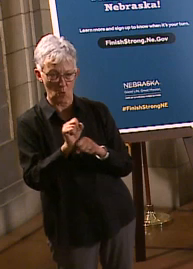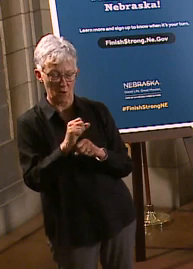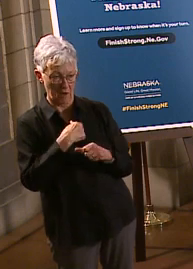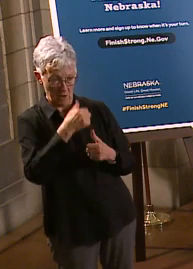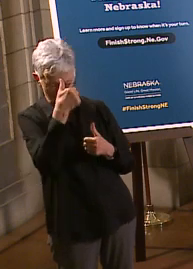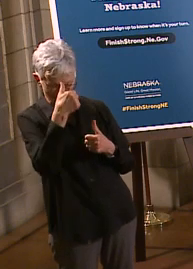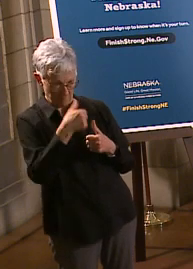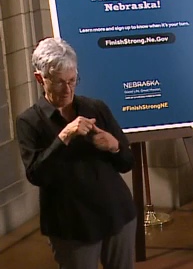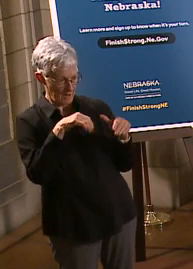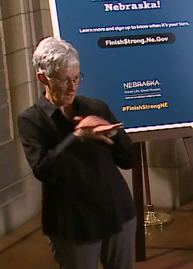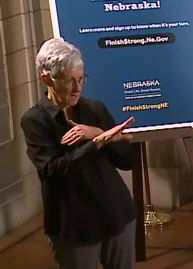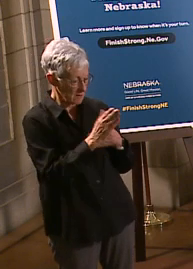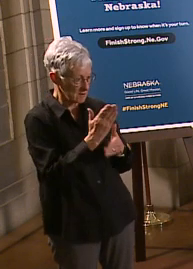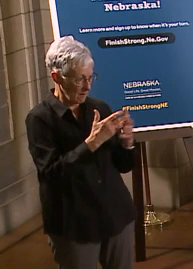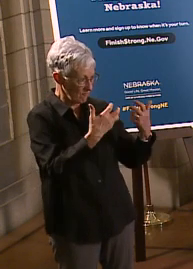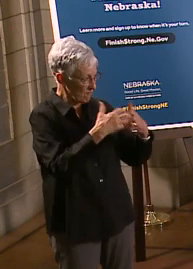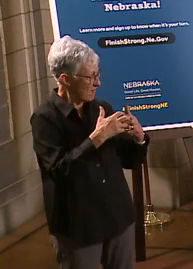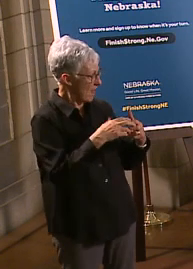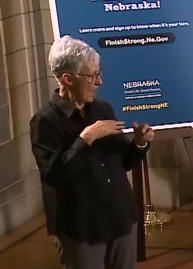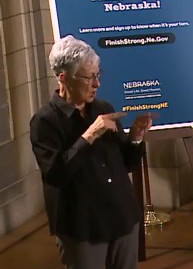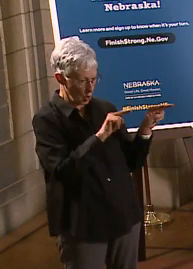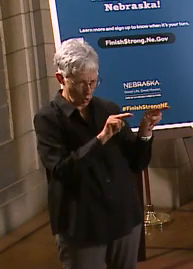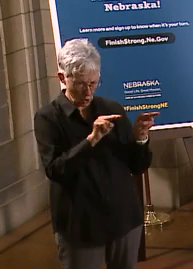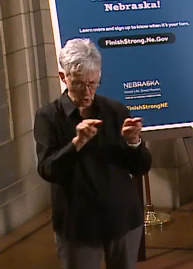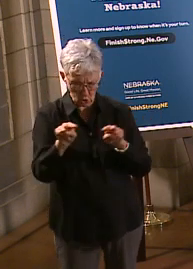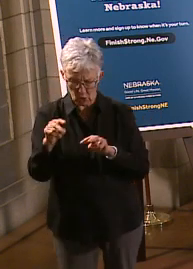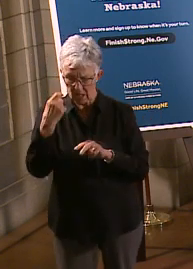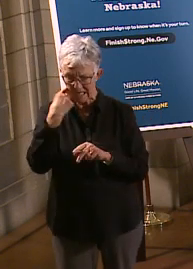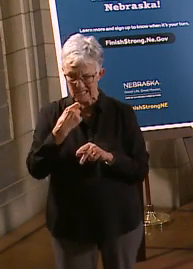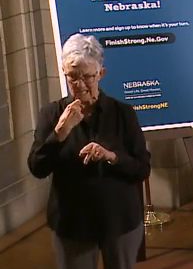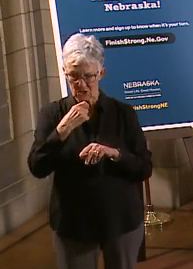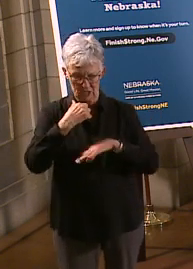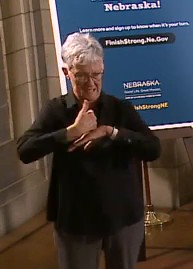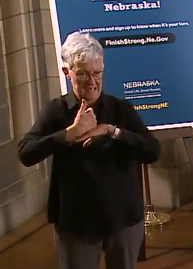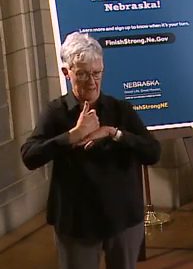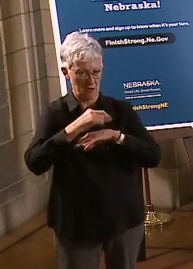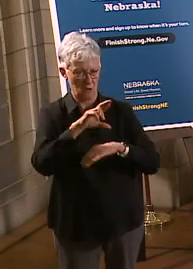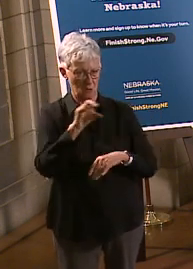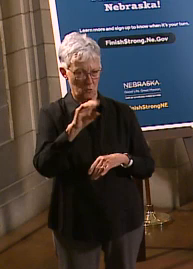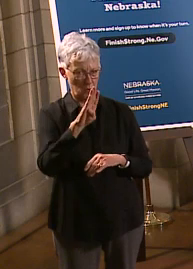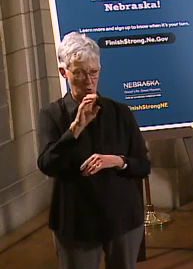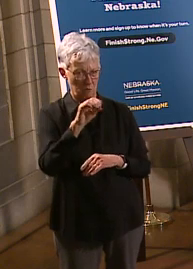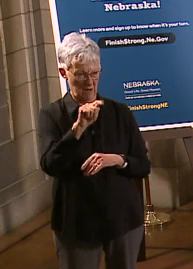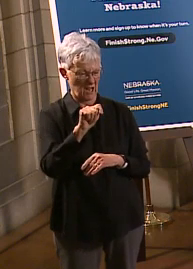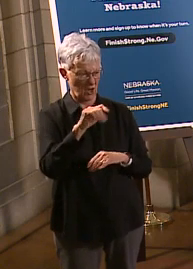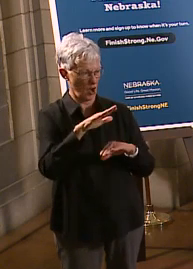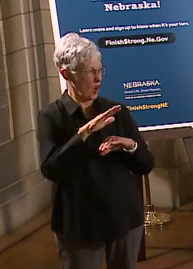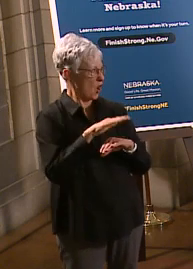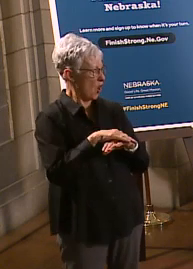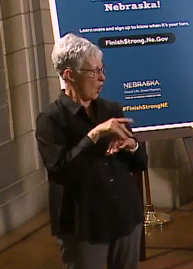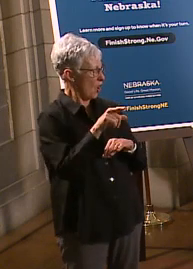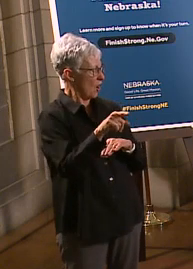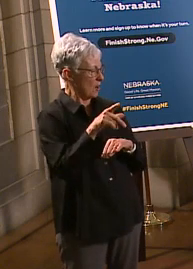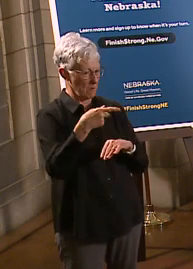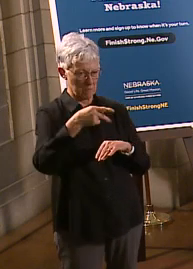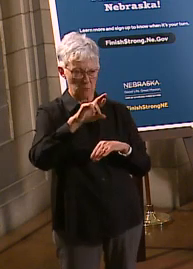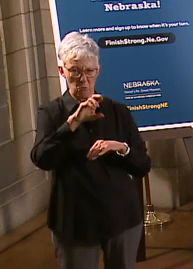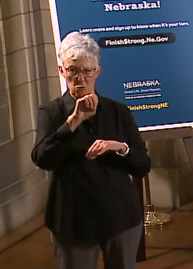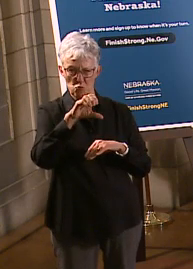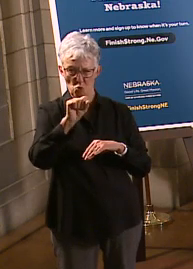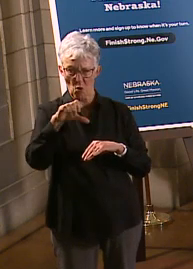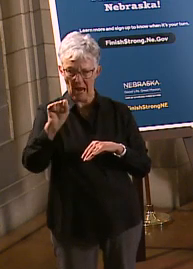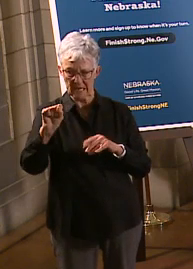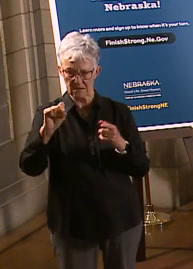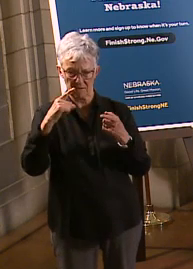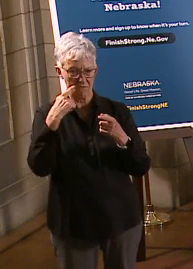there in Nebraska, and they just installed a robot on the presses. We're pressing resins and